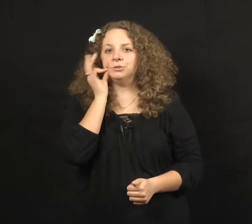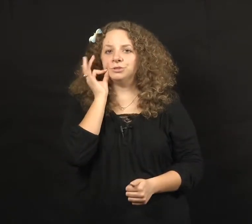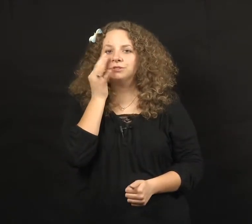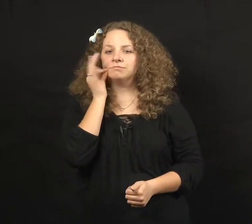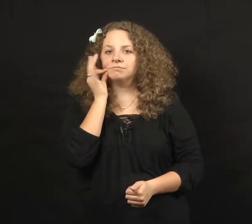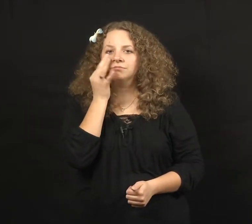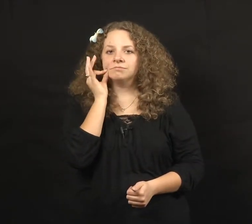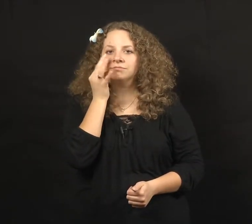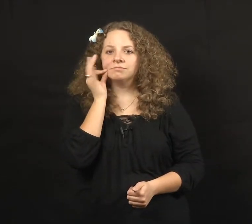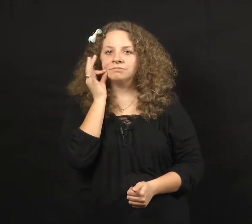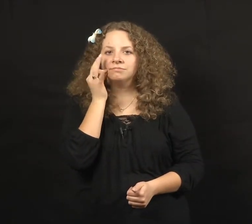Fruit.